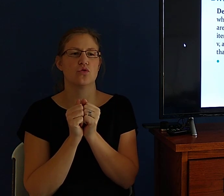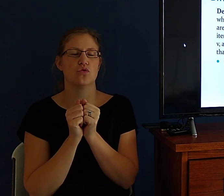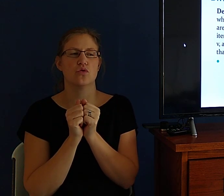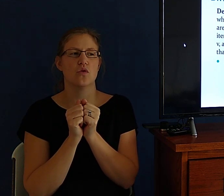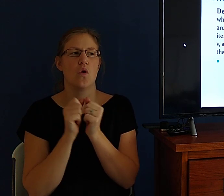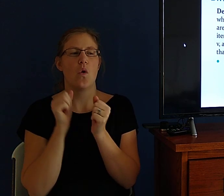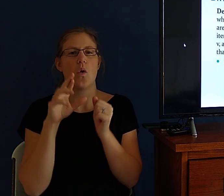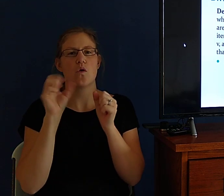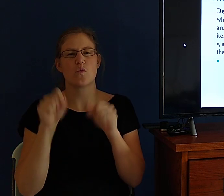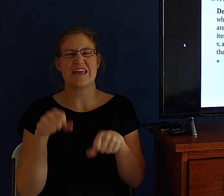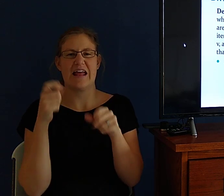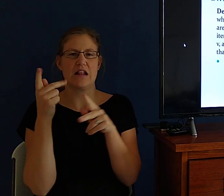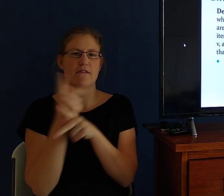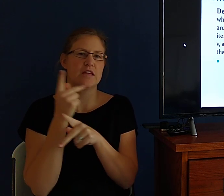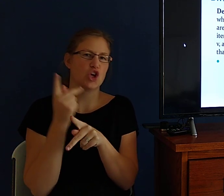can compute